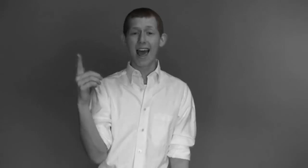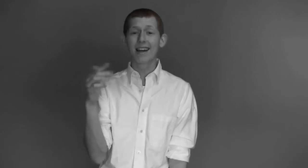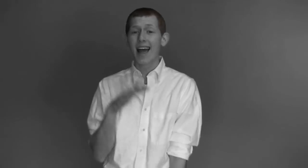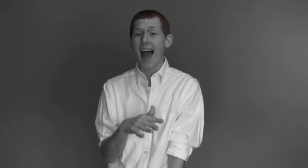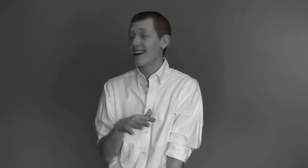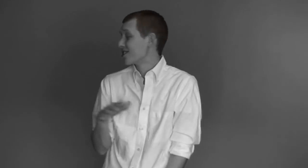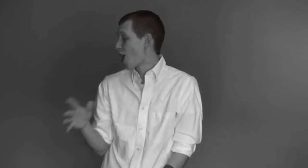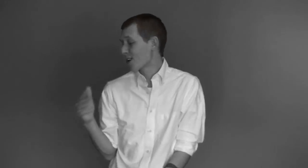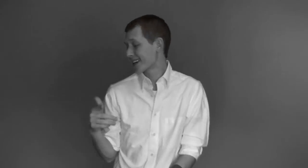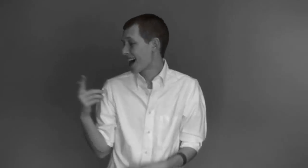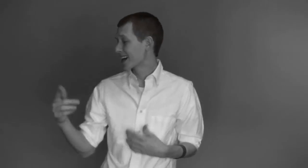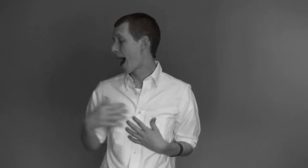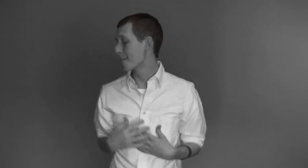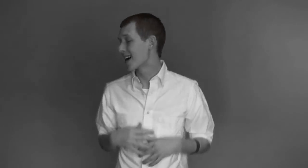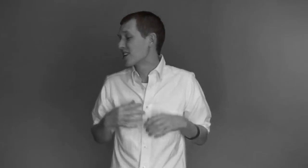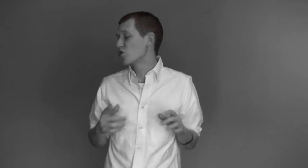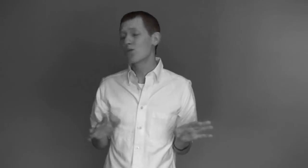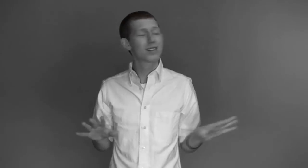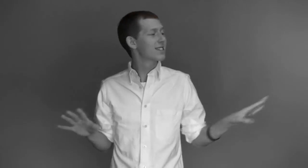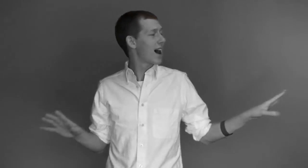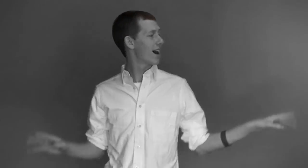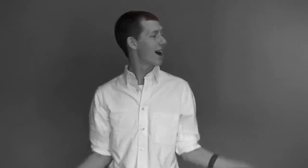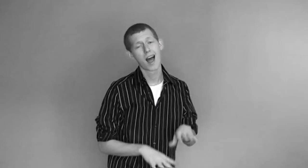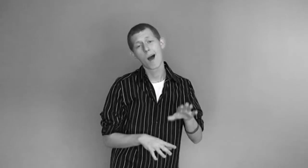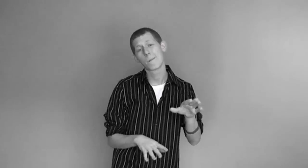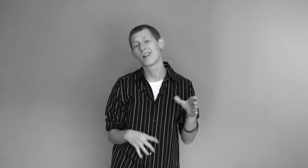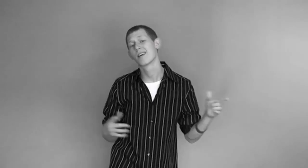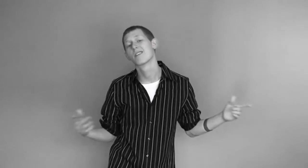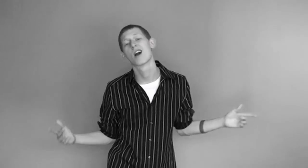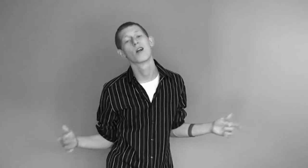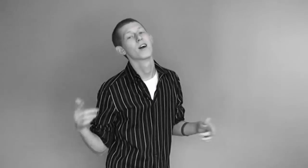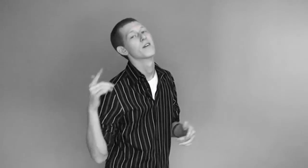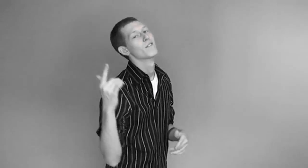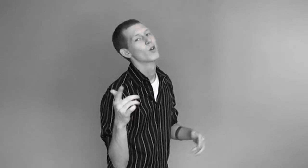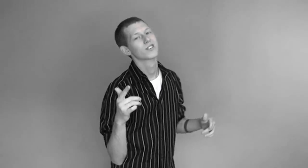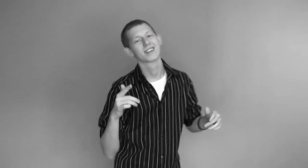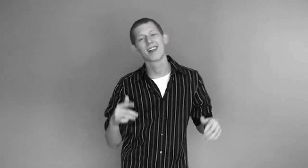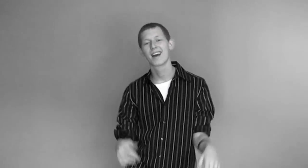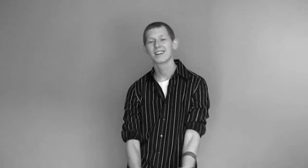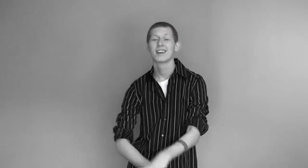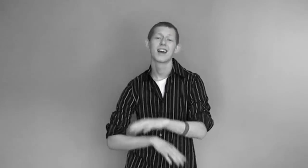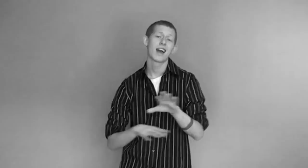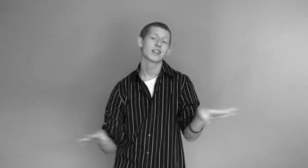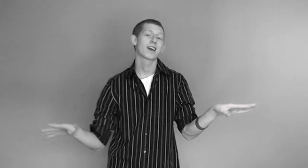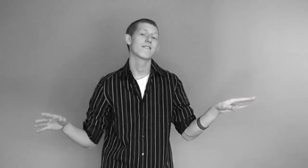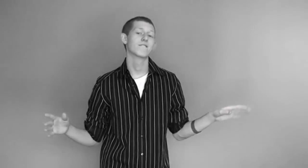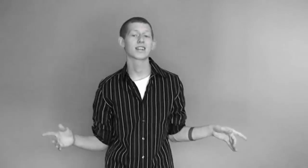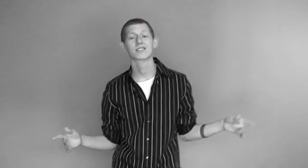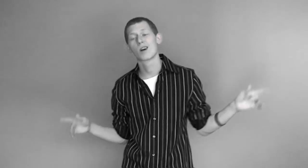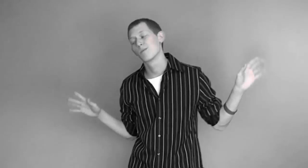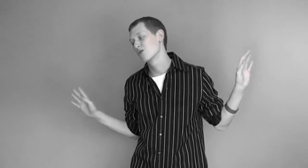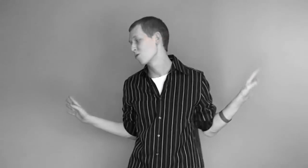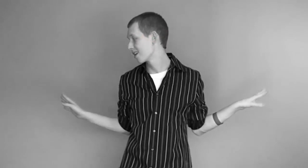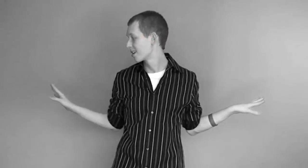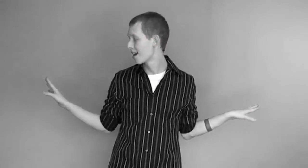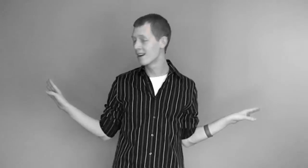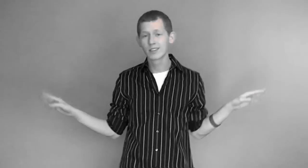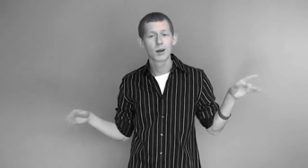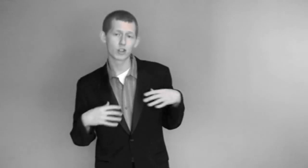And as long as I got my suit and tie, I'ma leave it all on the floor tonight. And you got fixed up to the nines. Let me show